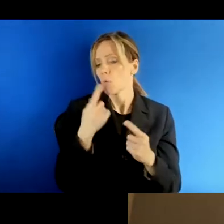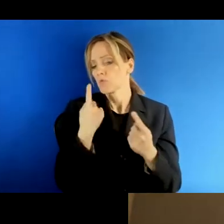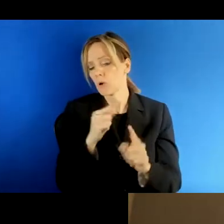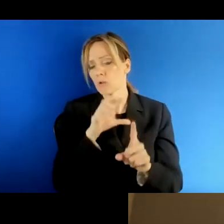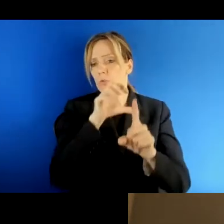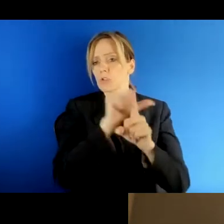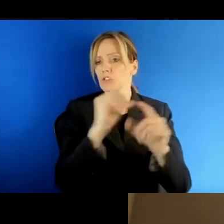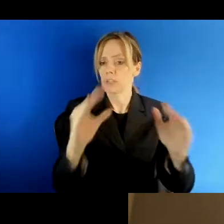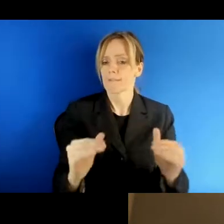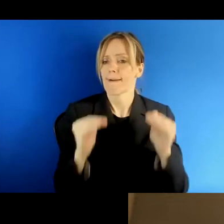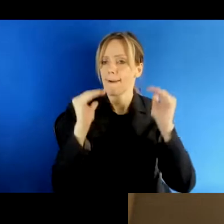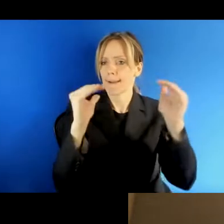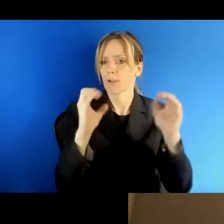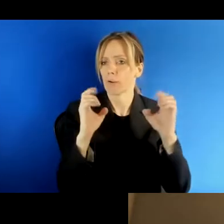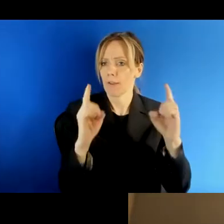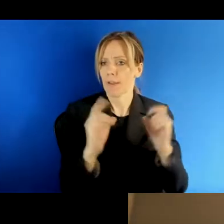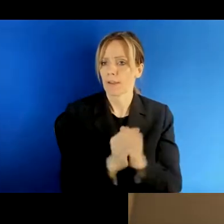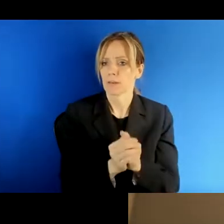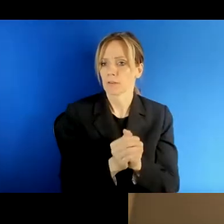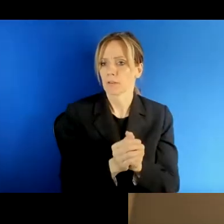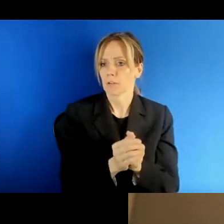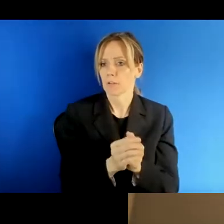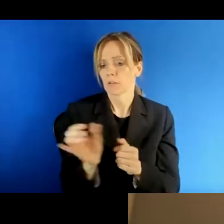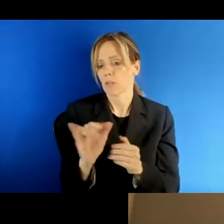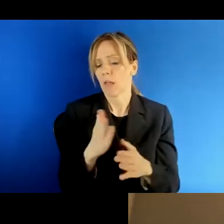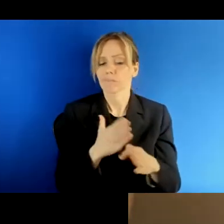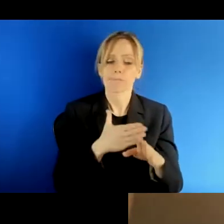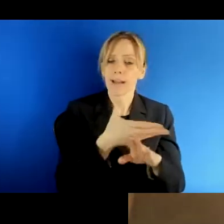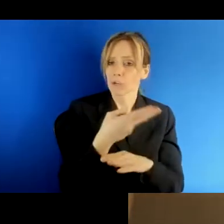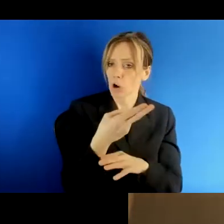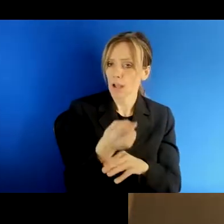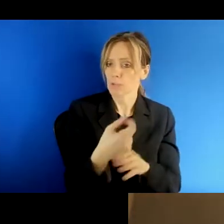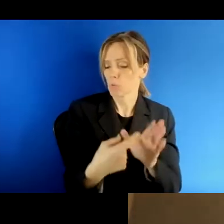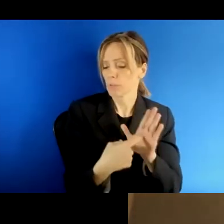after high school. So, for example,